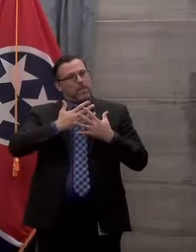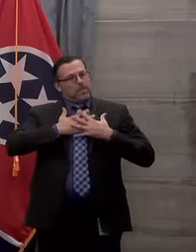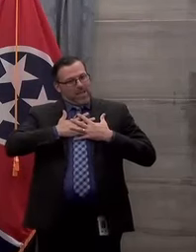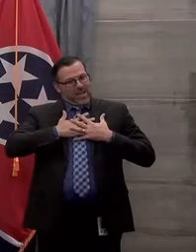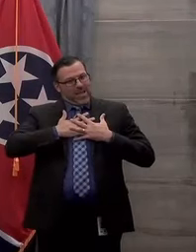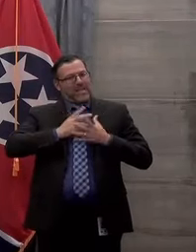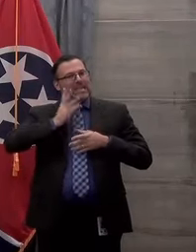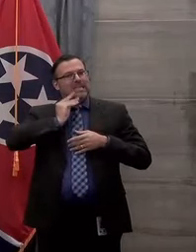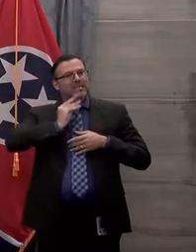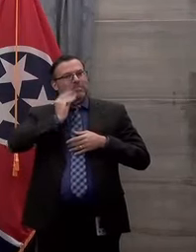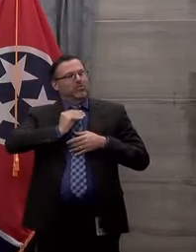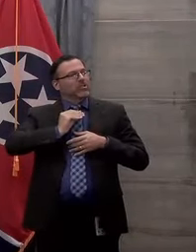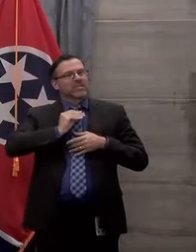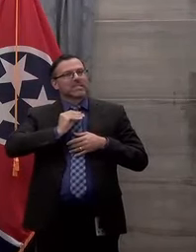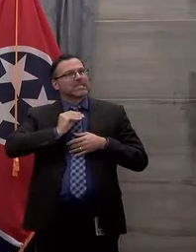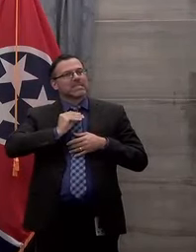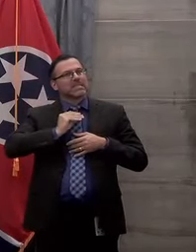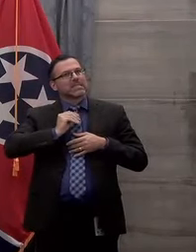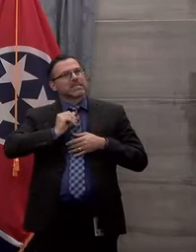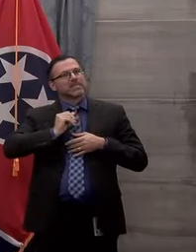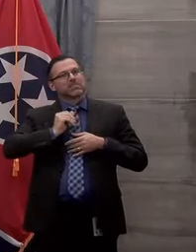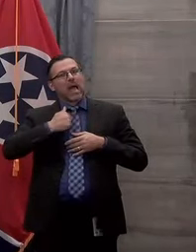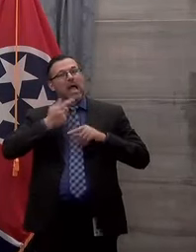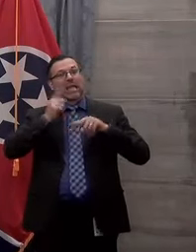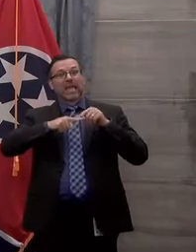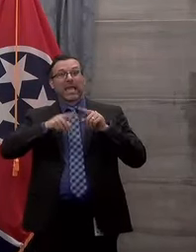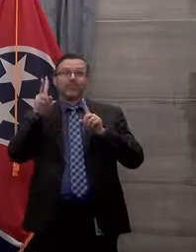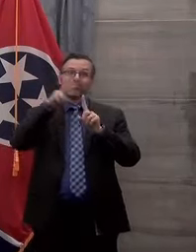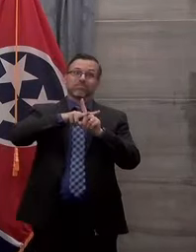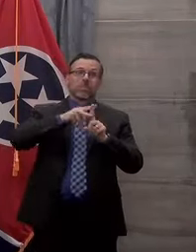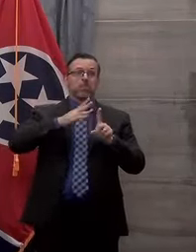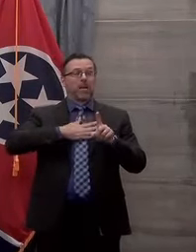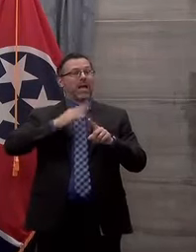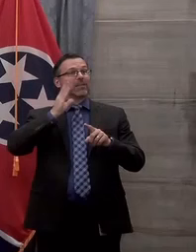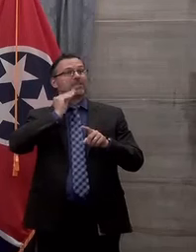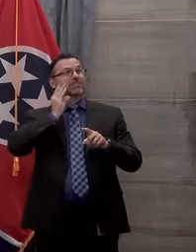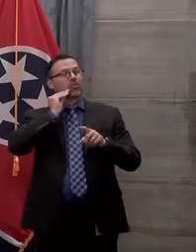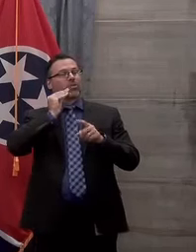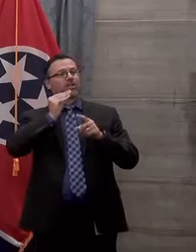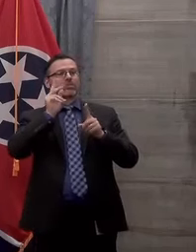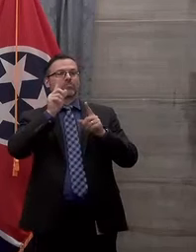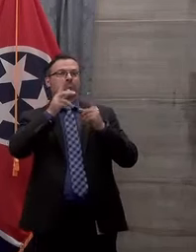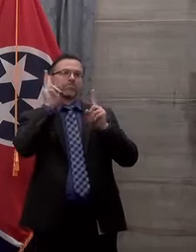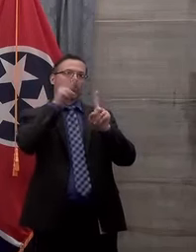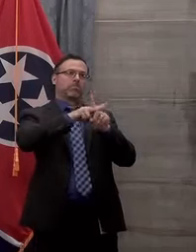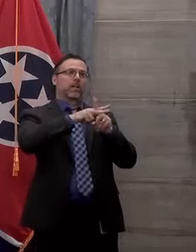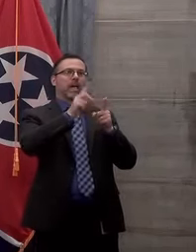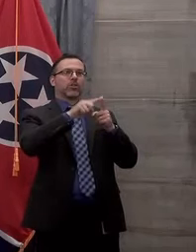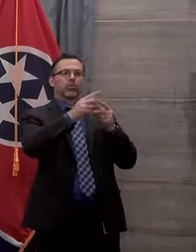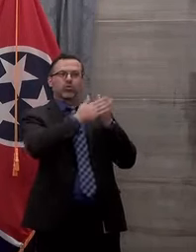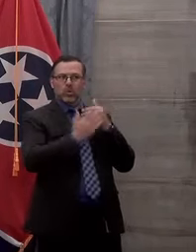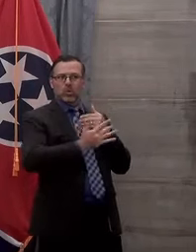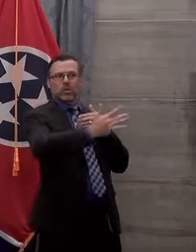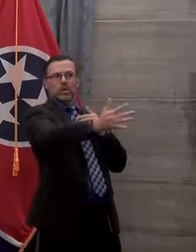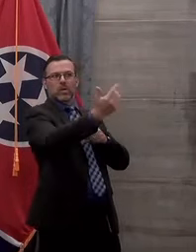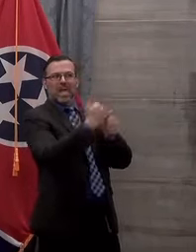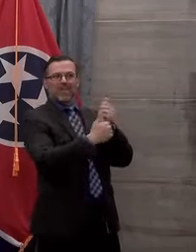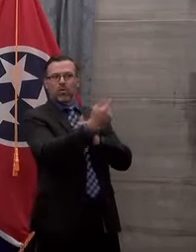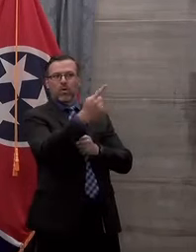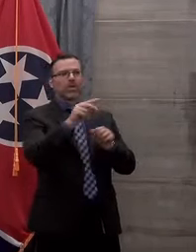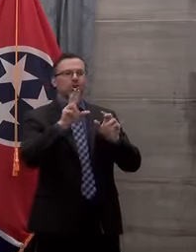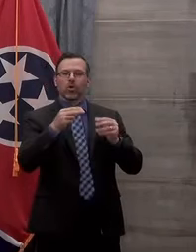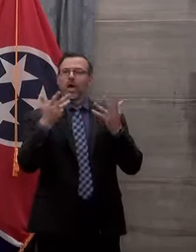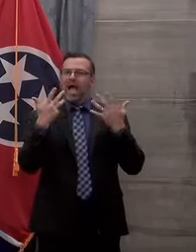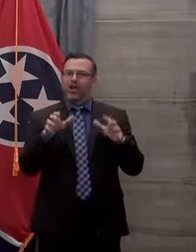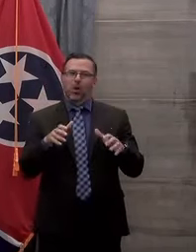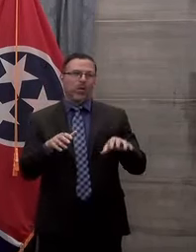define the path forward necessarily. What's really important is that we not draw lines and choose